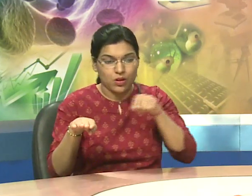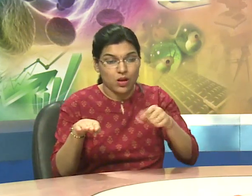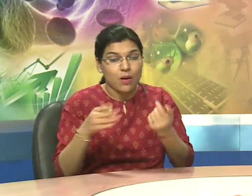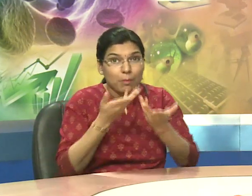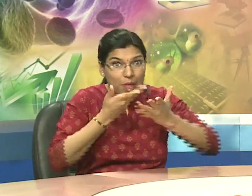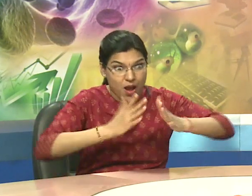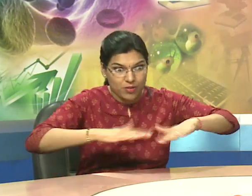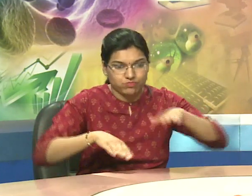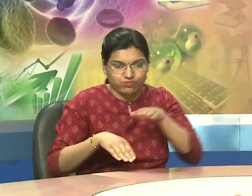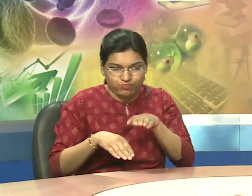Reason because